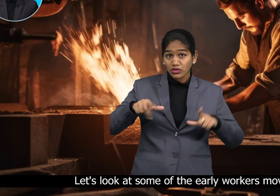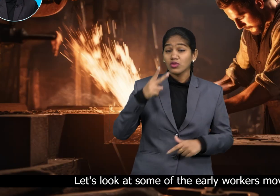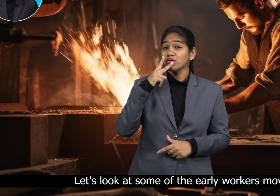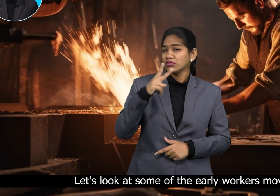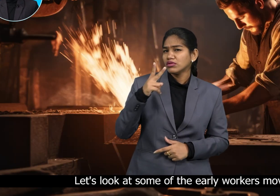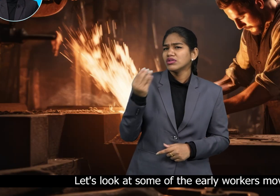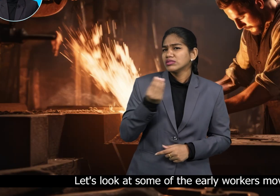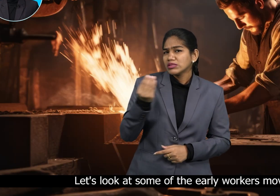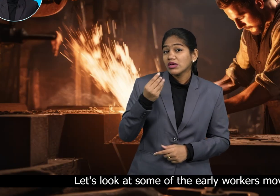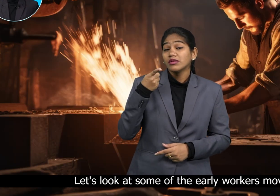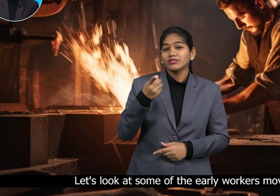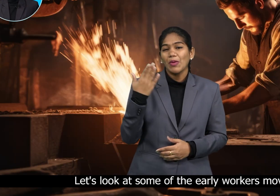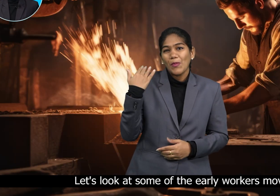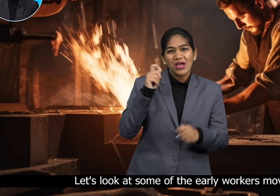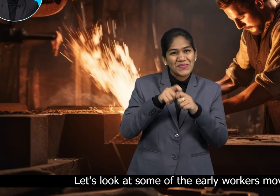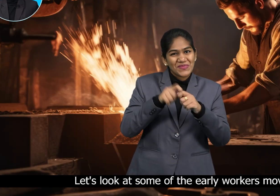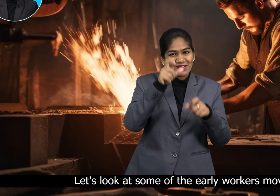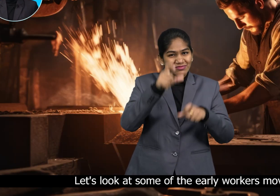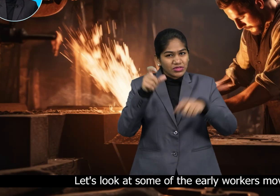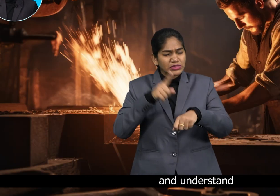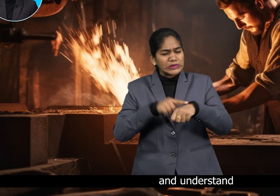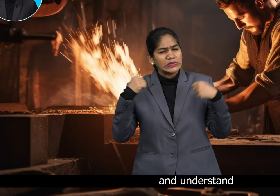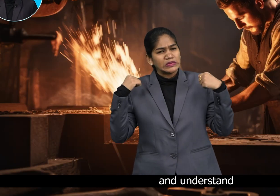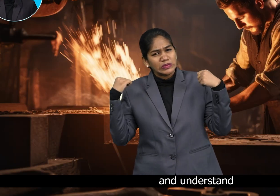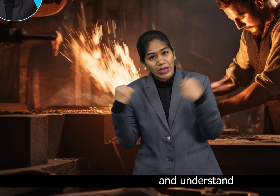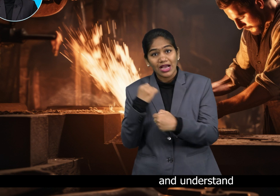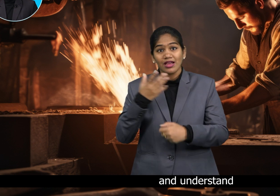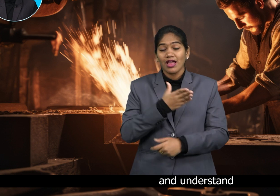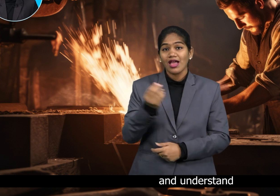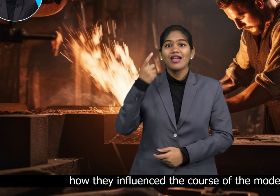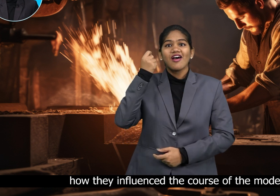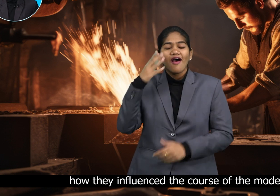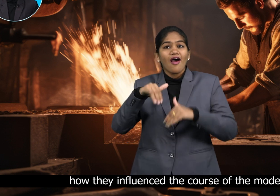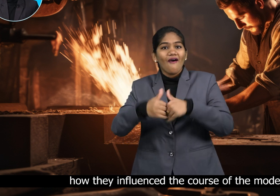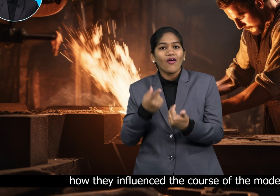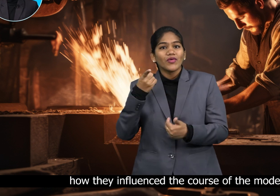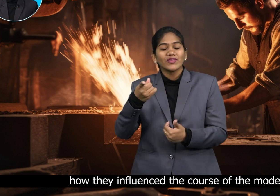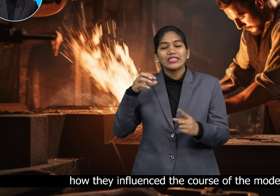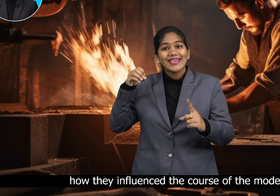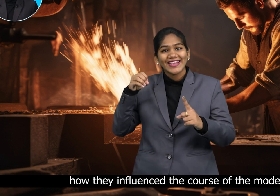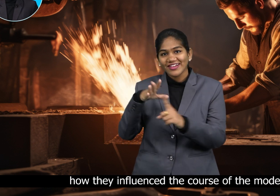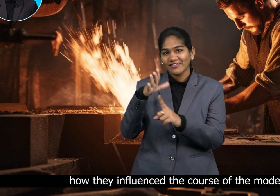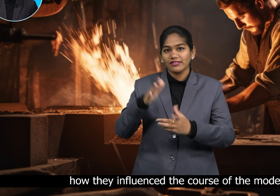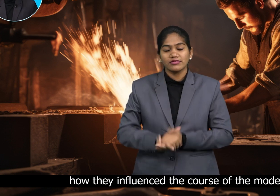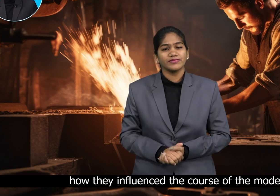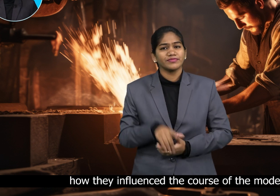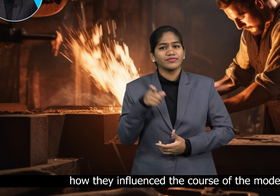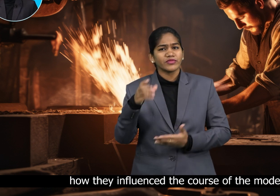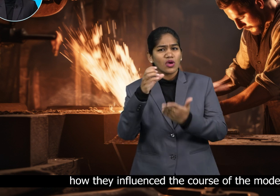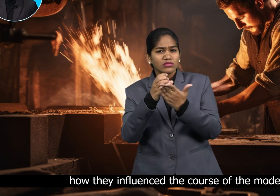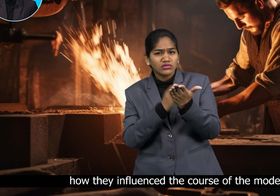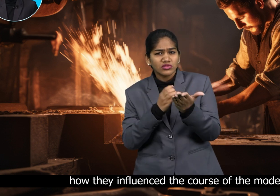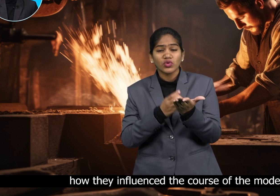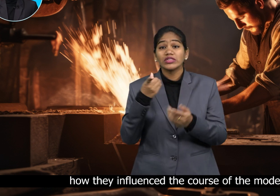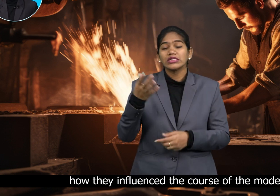Let's look at some of the early workers' movements and understand how they influenced the course of